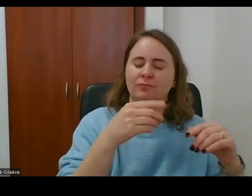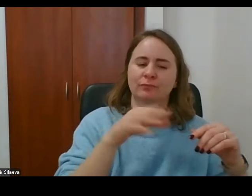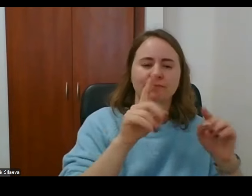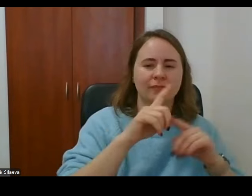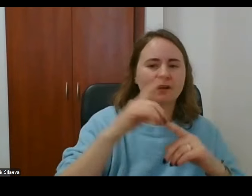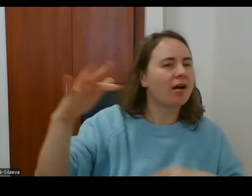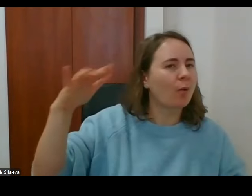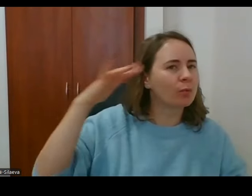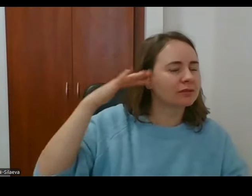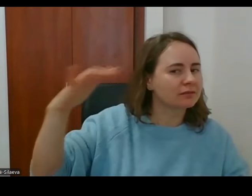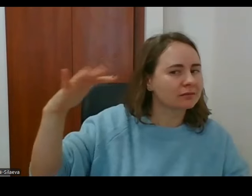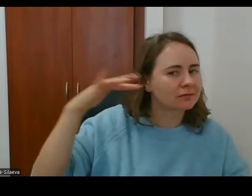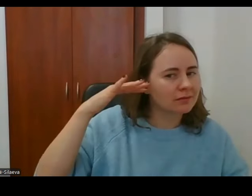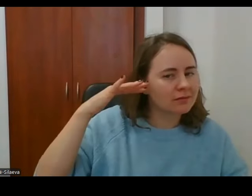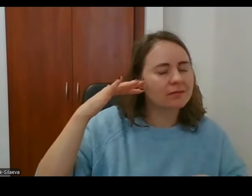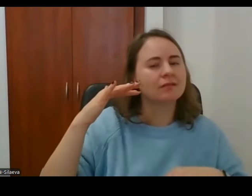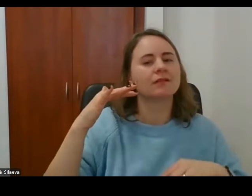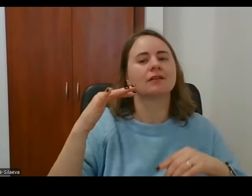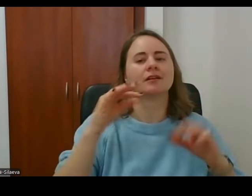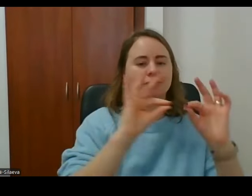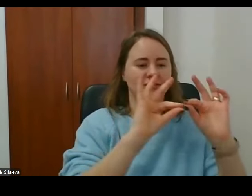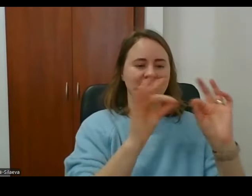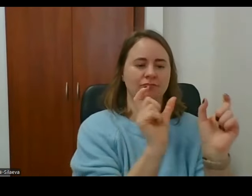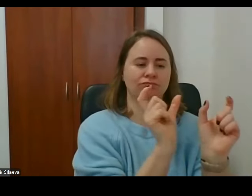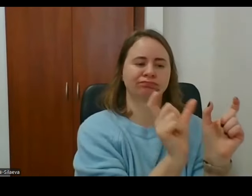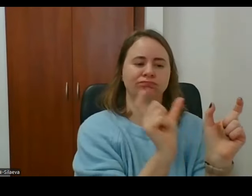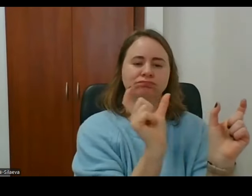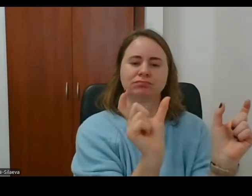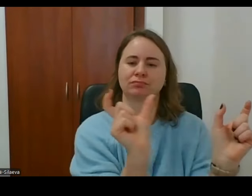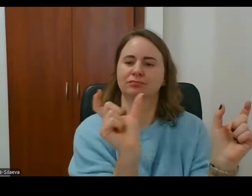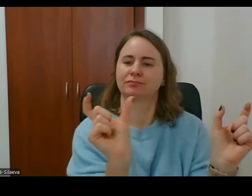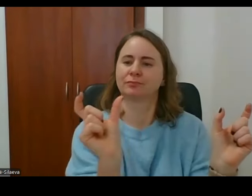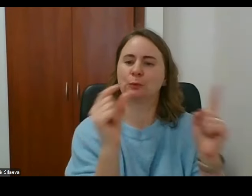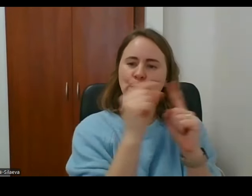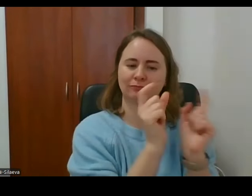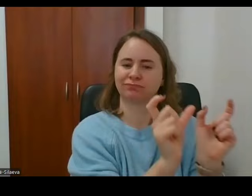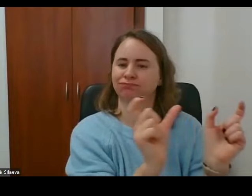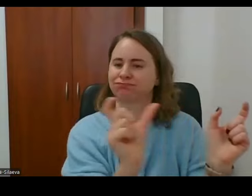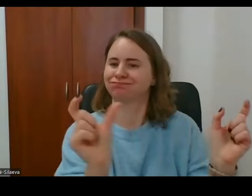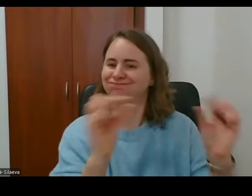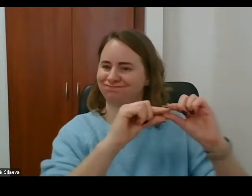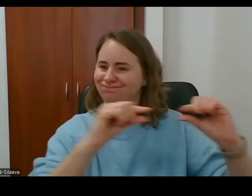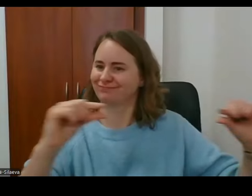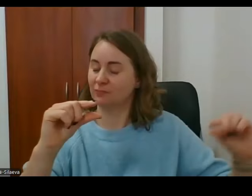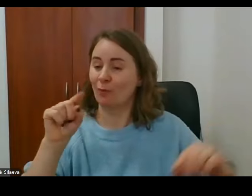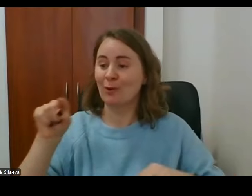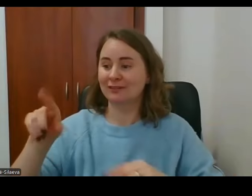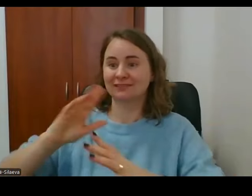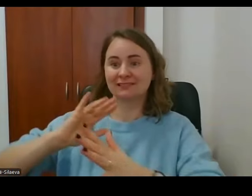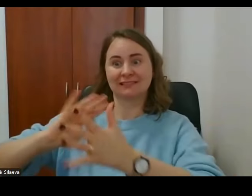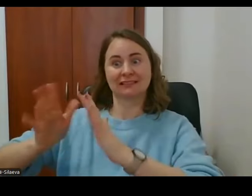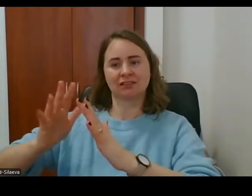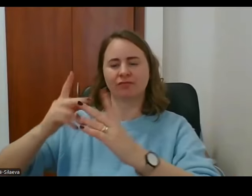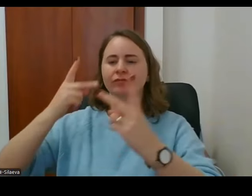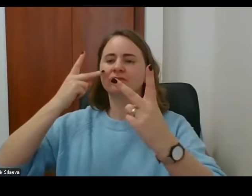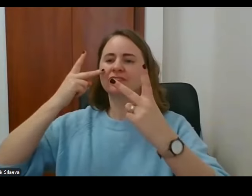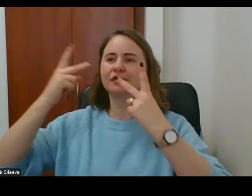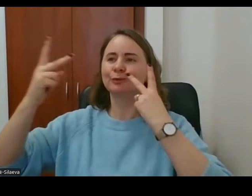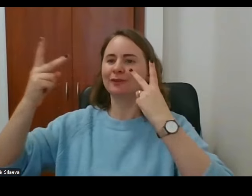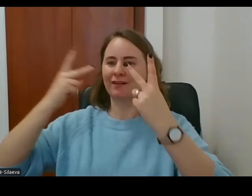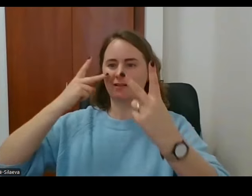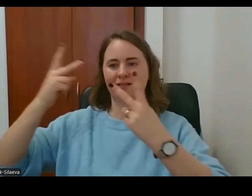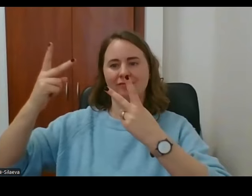And the differences between these two languages is not their value, but their modality. Spoken language